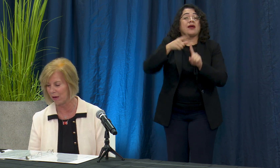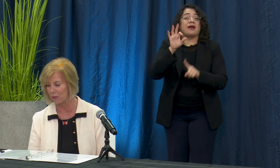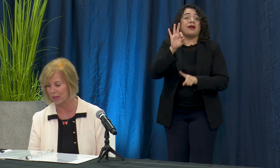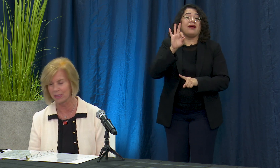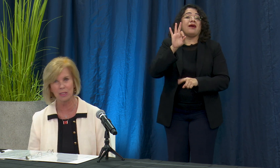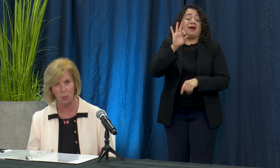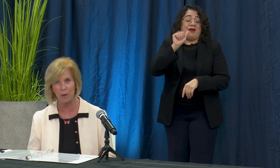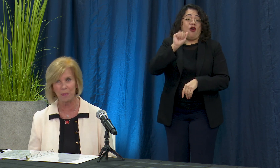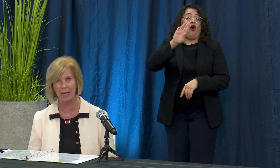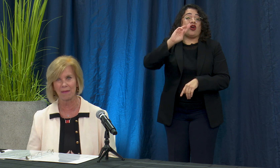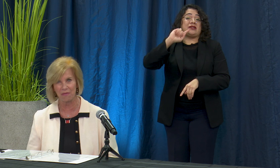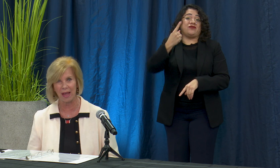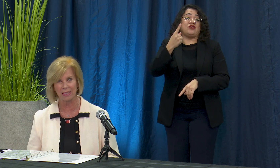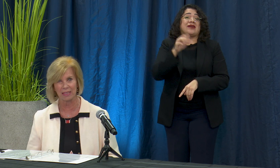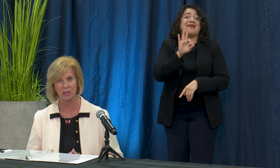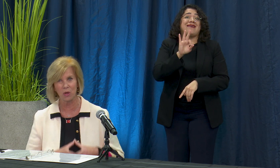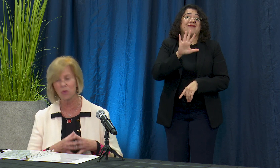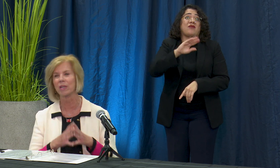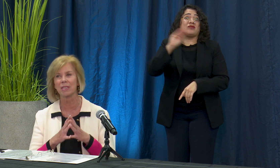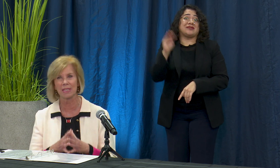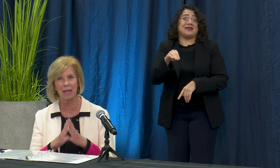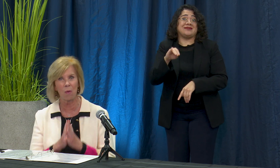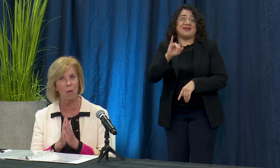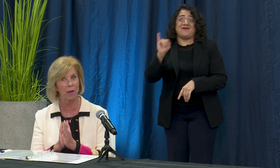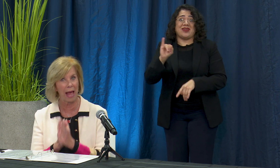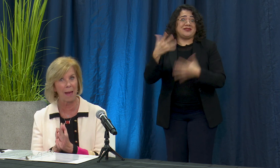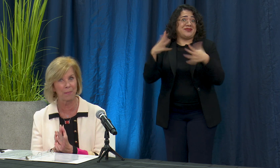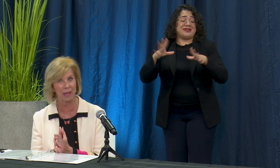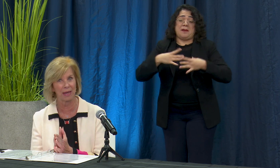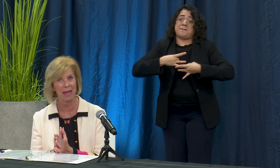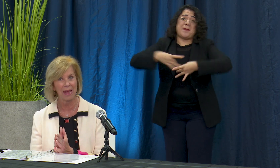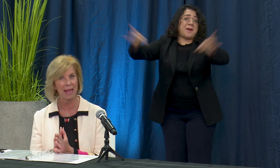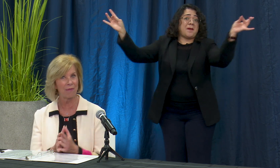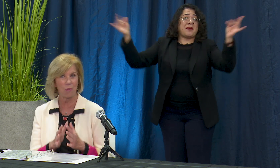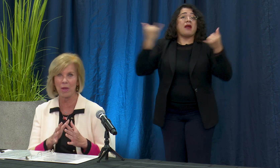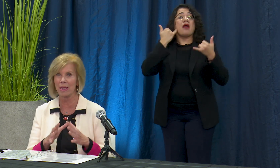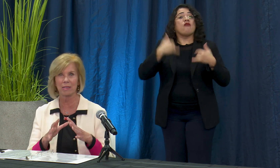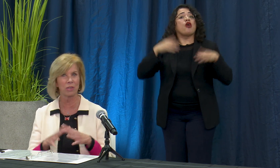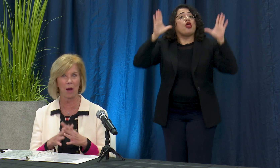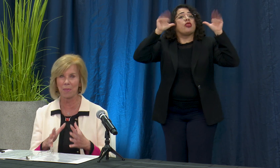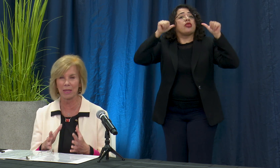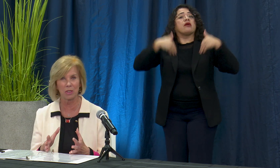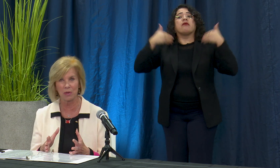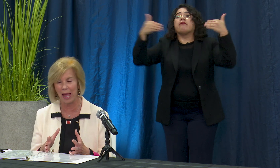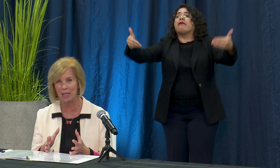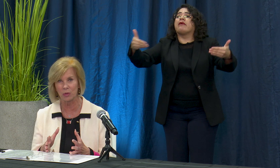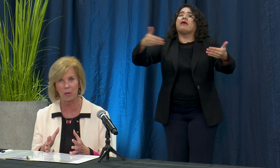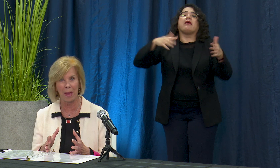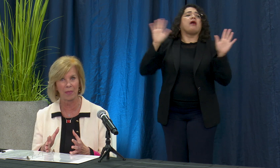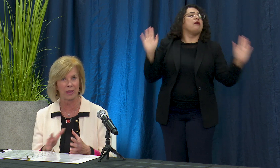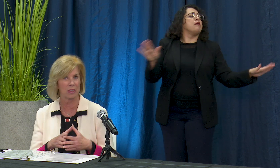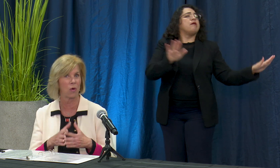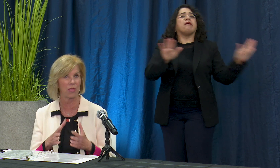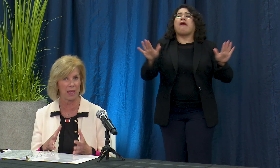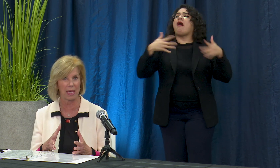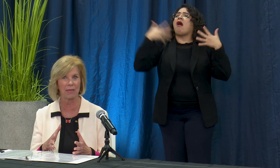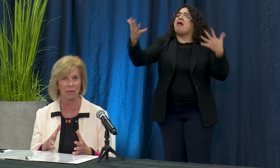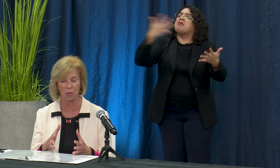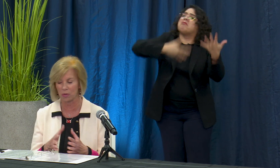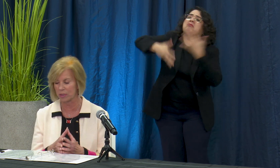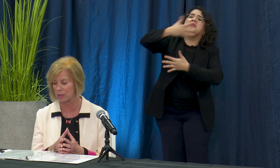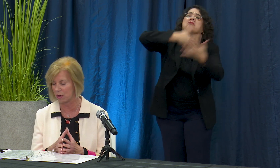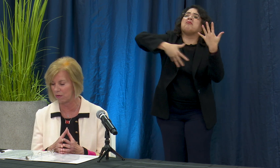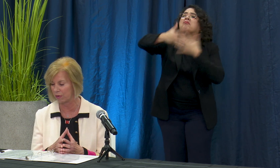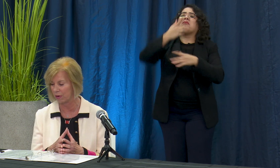LA County residents would be infected. So you can see what will happen if we start being too casual about this or thinking